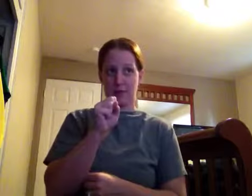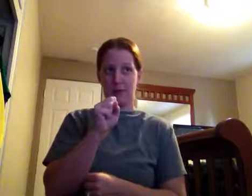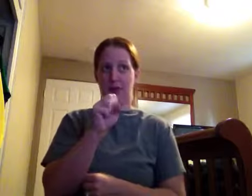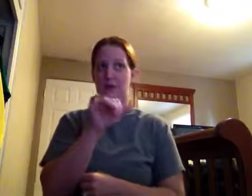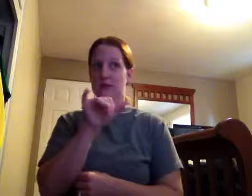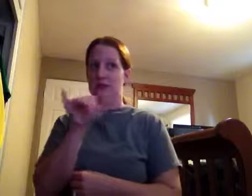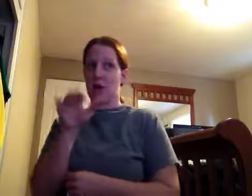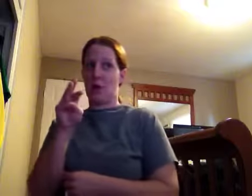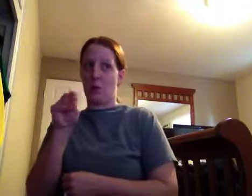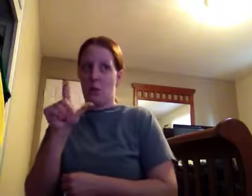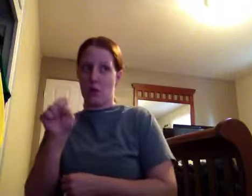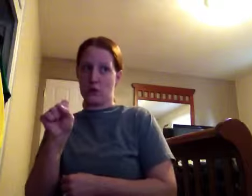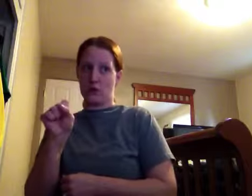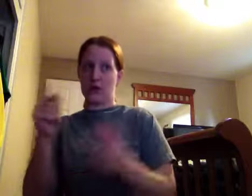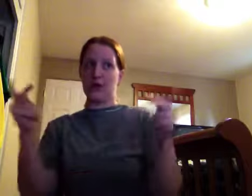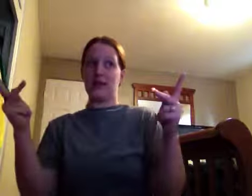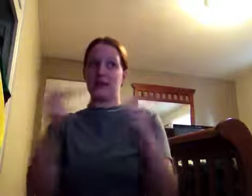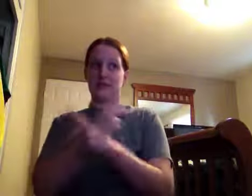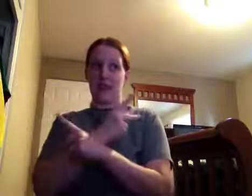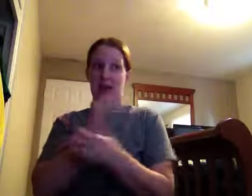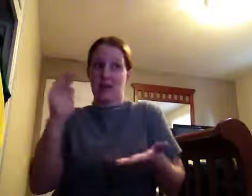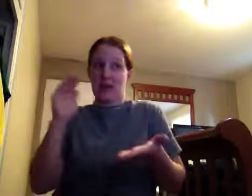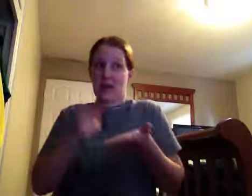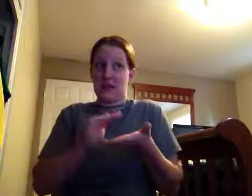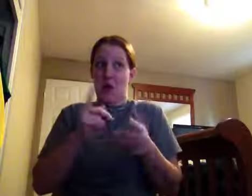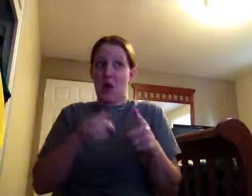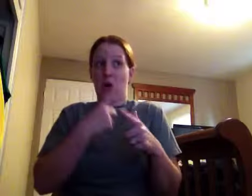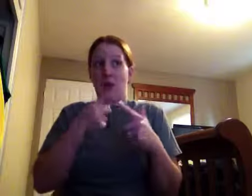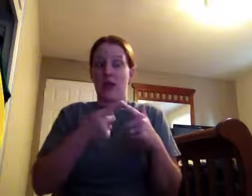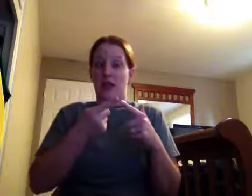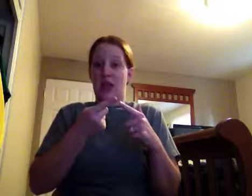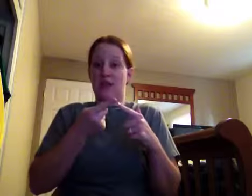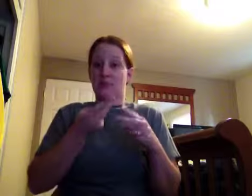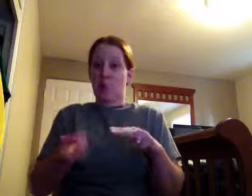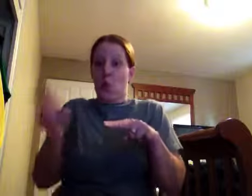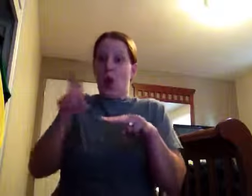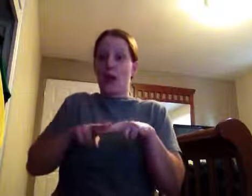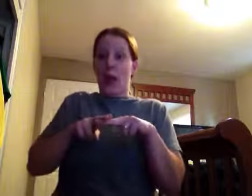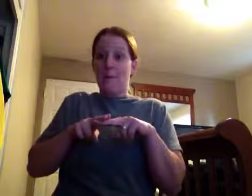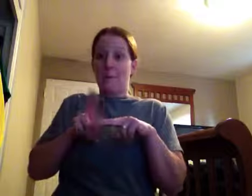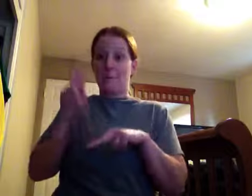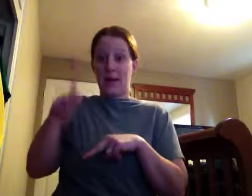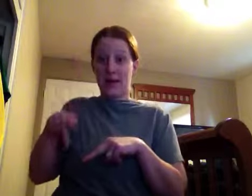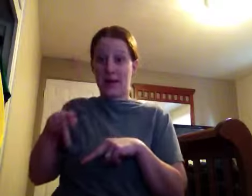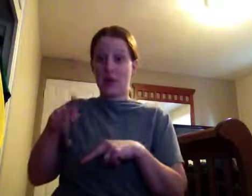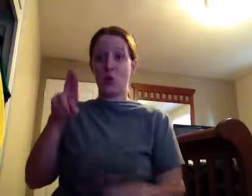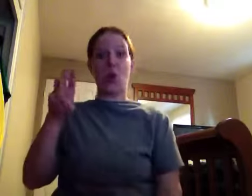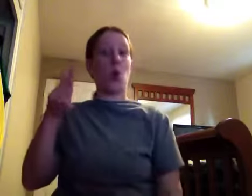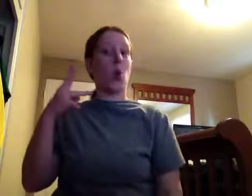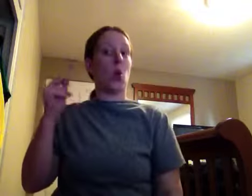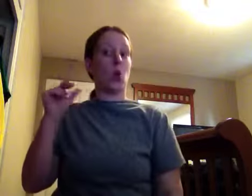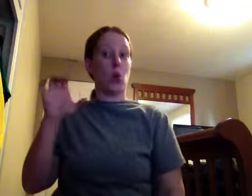way, why I can do this percent to grams part is if I have a sample of a compound, I could have a tiny